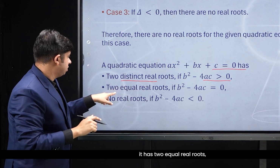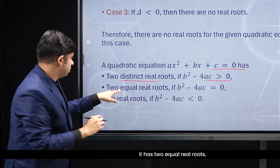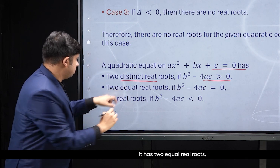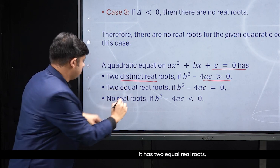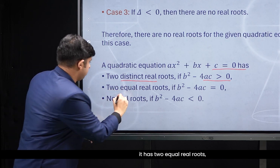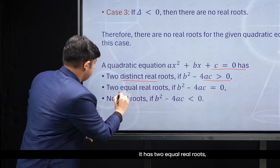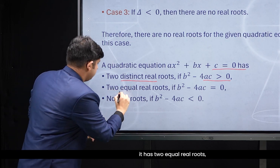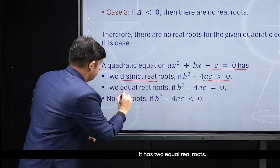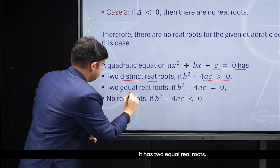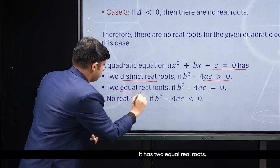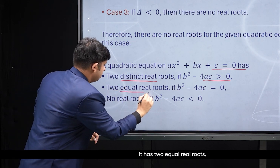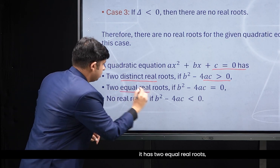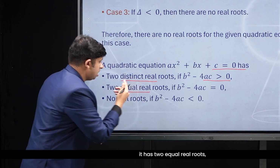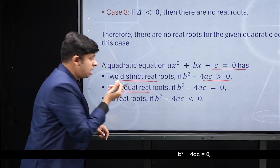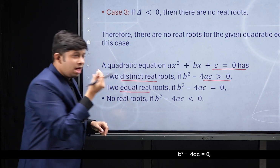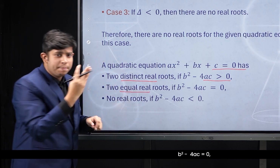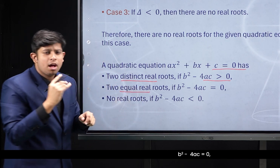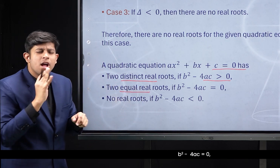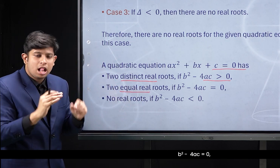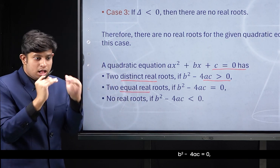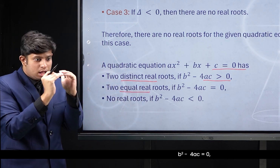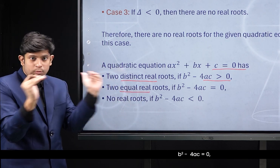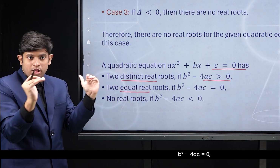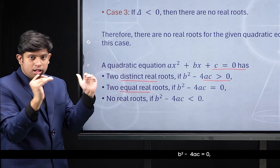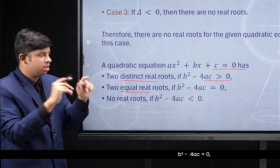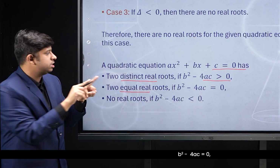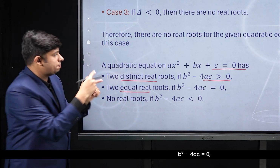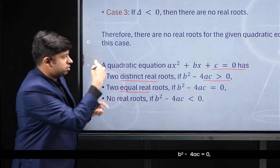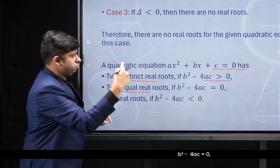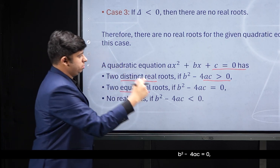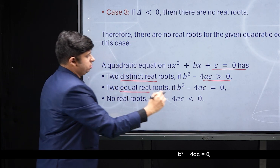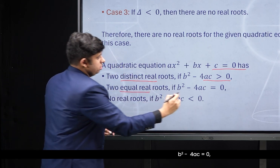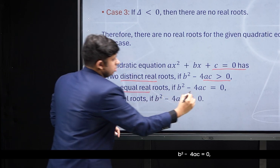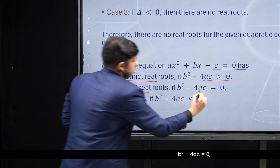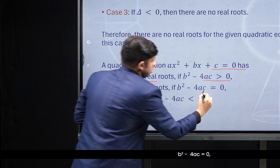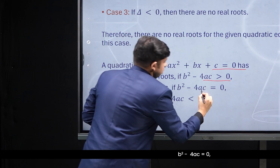It has two equal real roots if b square minus 4ac is equal to 0.